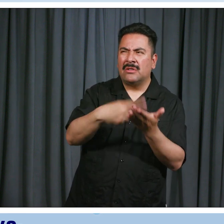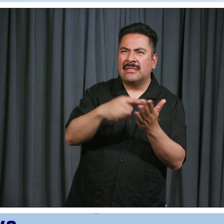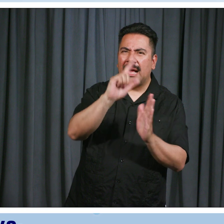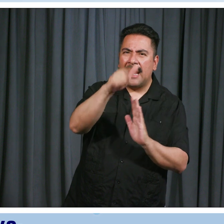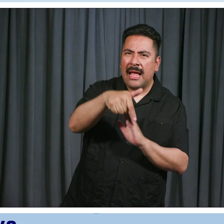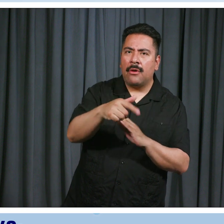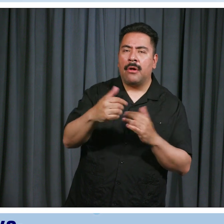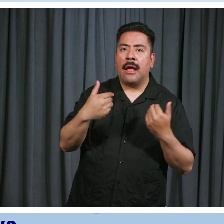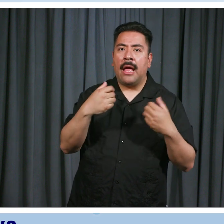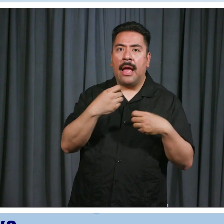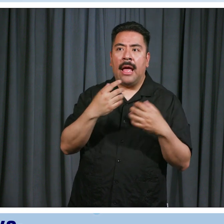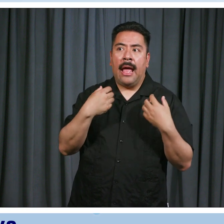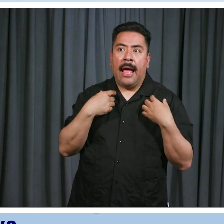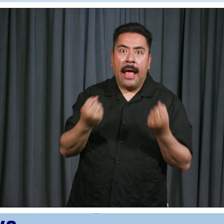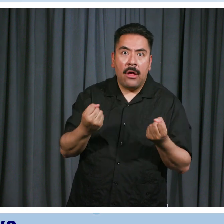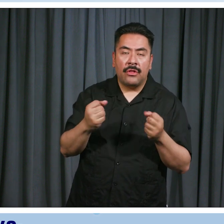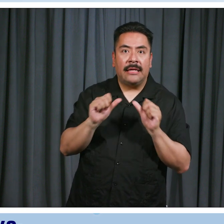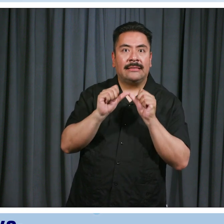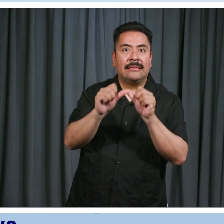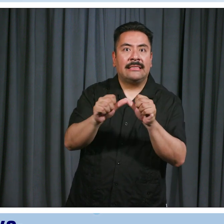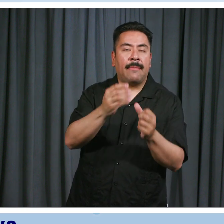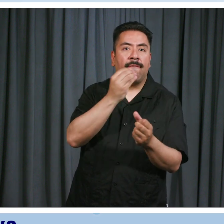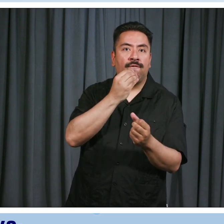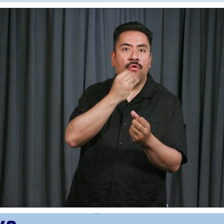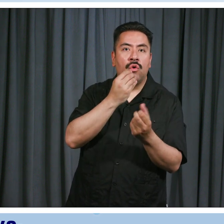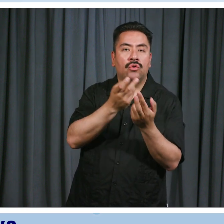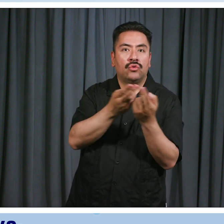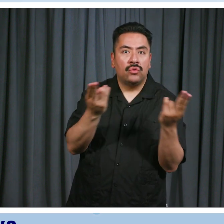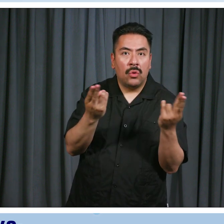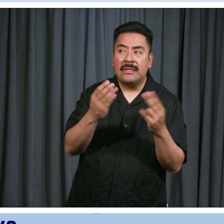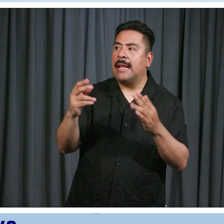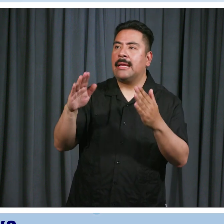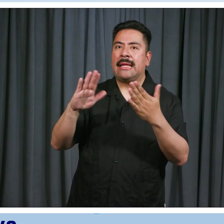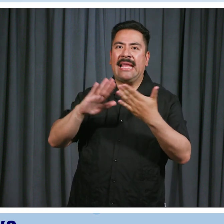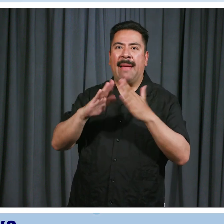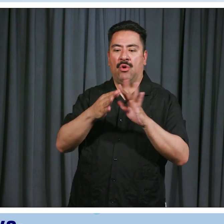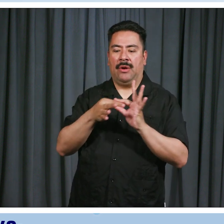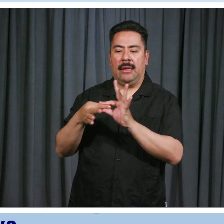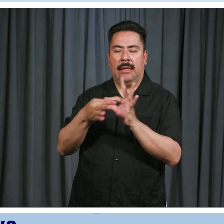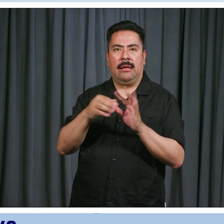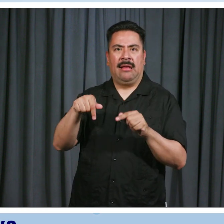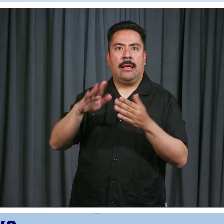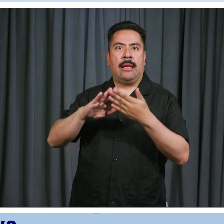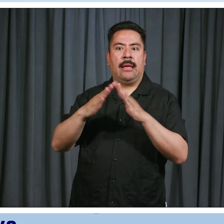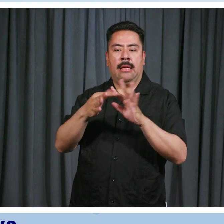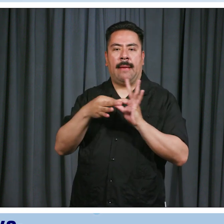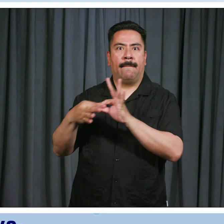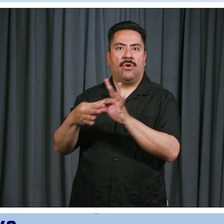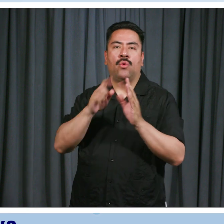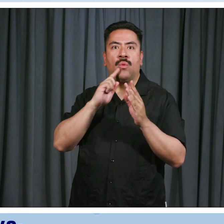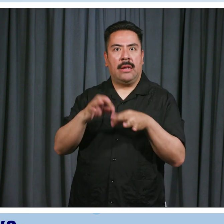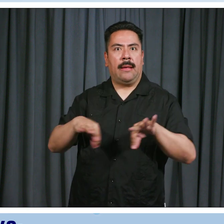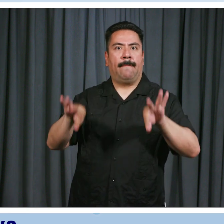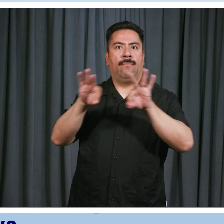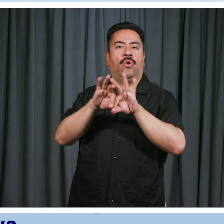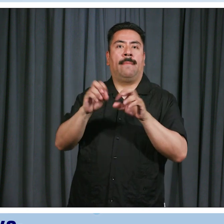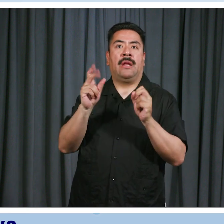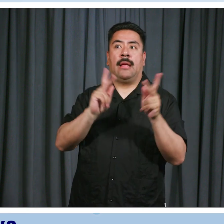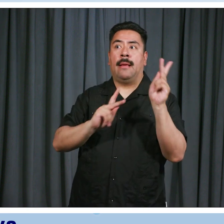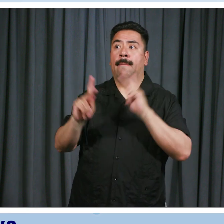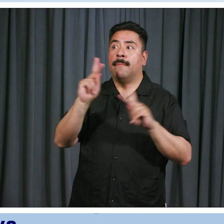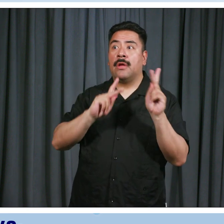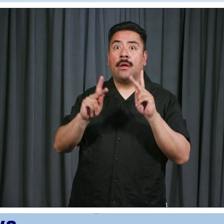and sustainable food source, and community. Community is really important. I mean, a lot of folks actually move